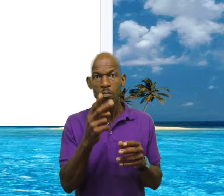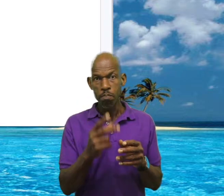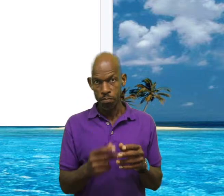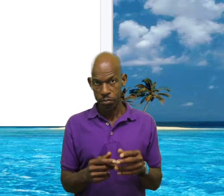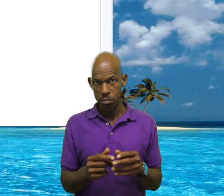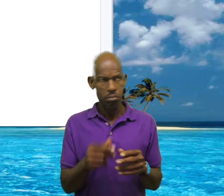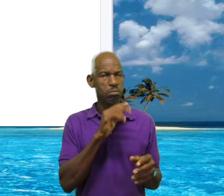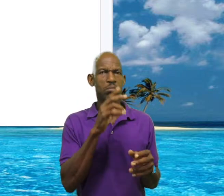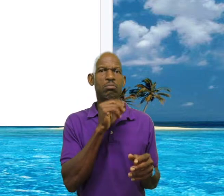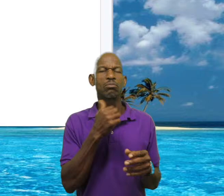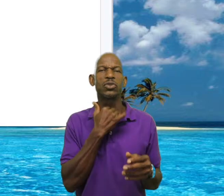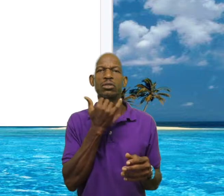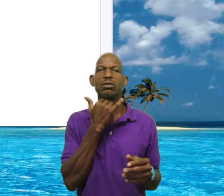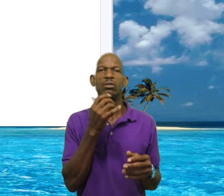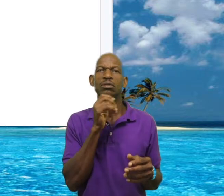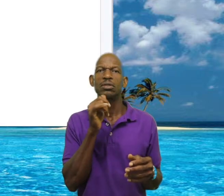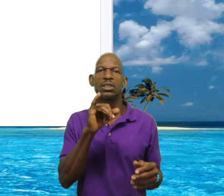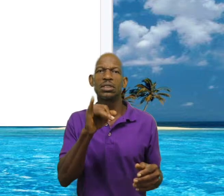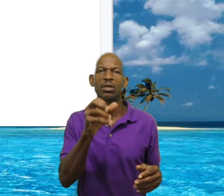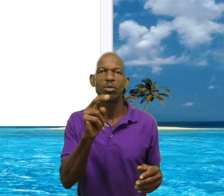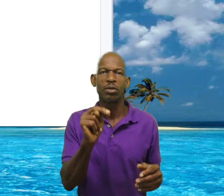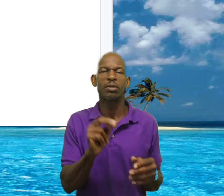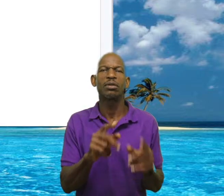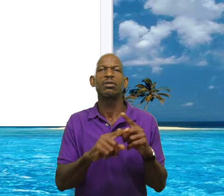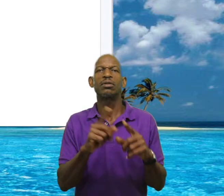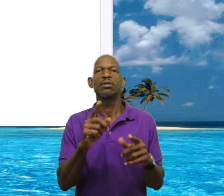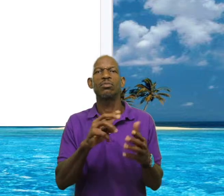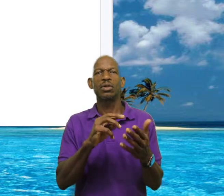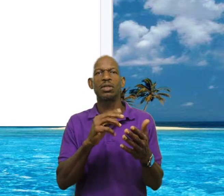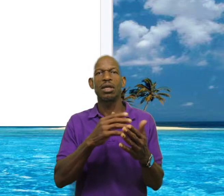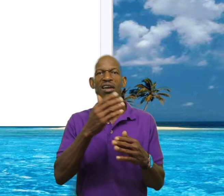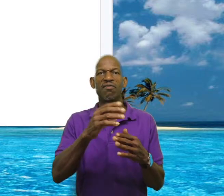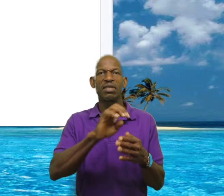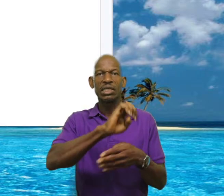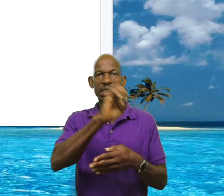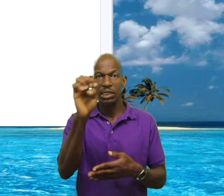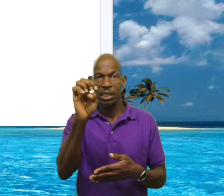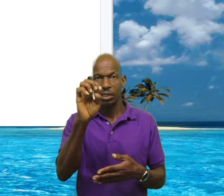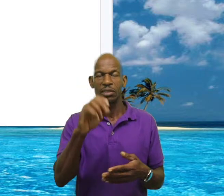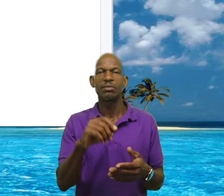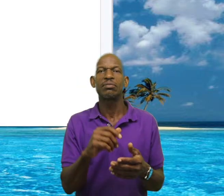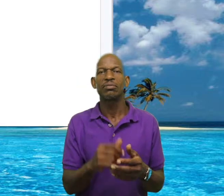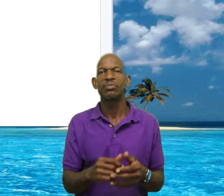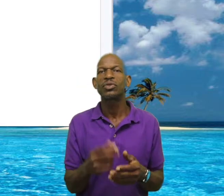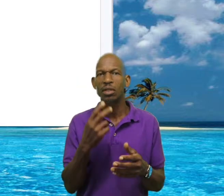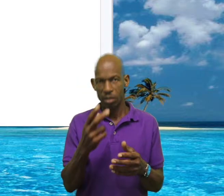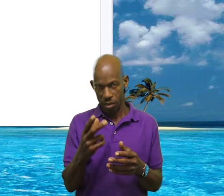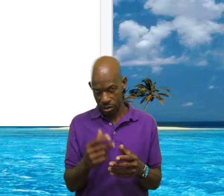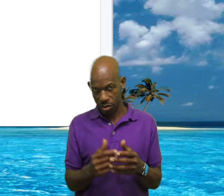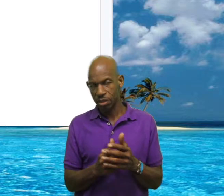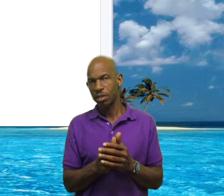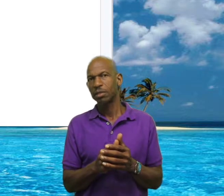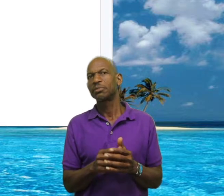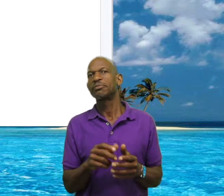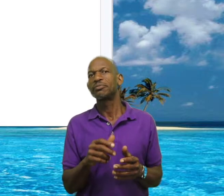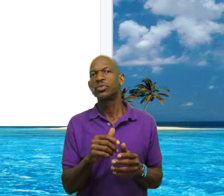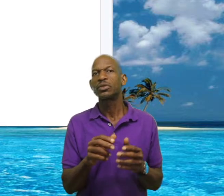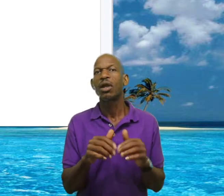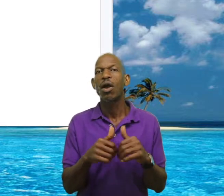same words that have the same meaning of the normal verbs that we use, and how we can improve